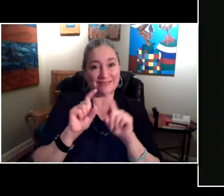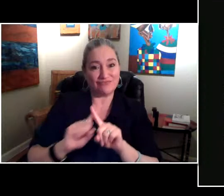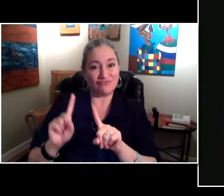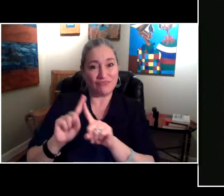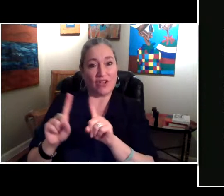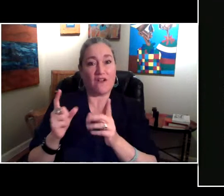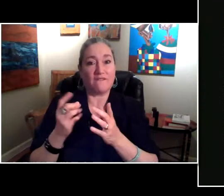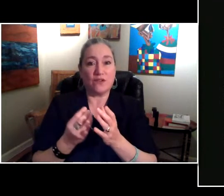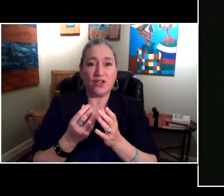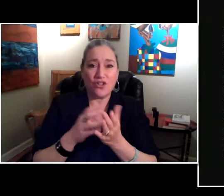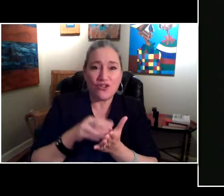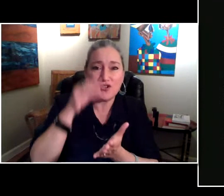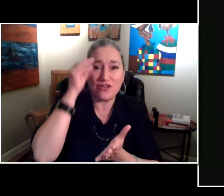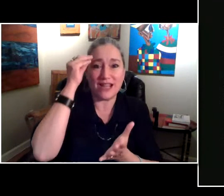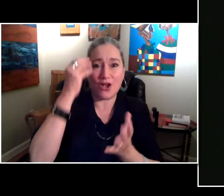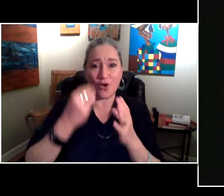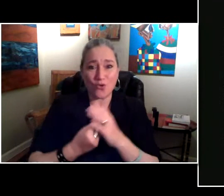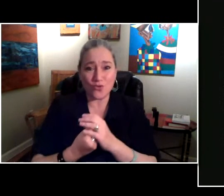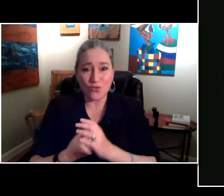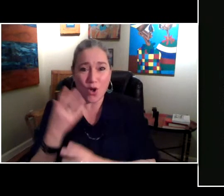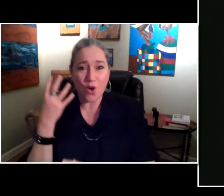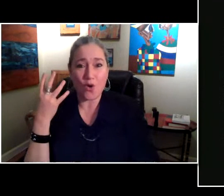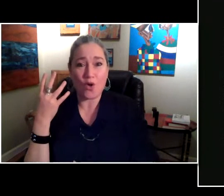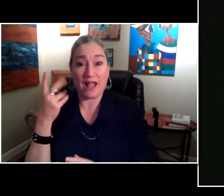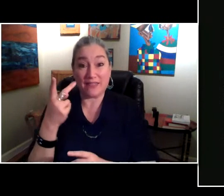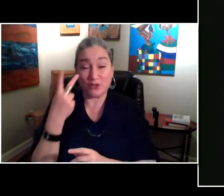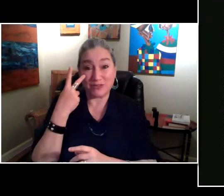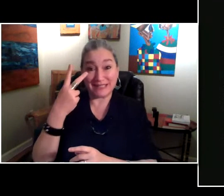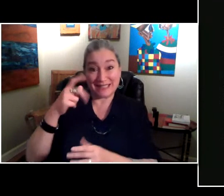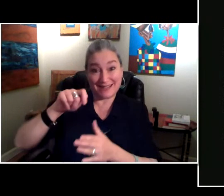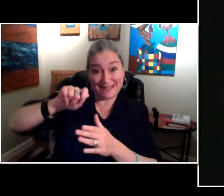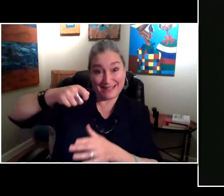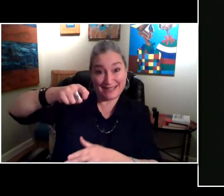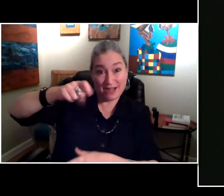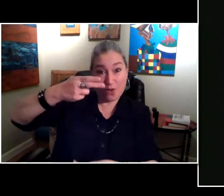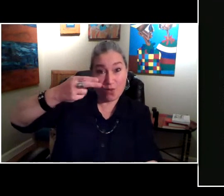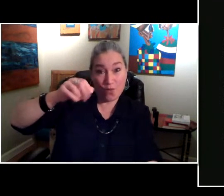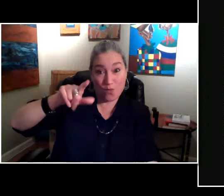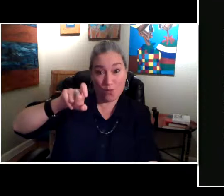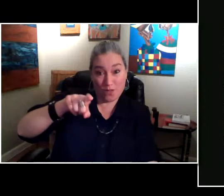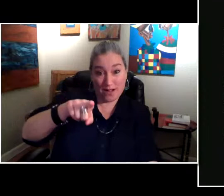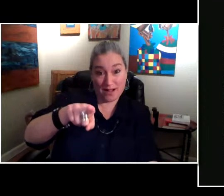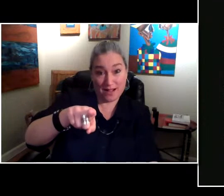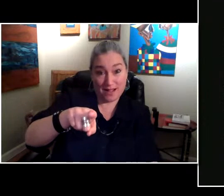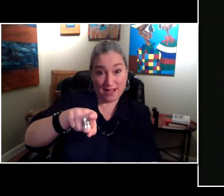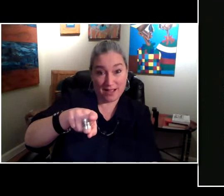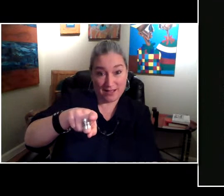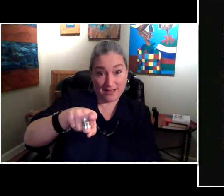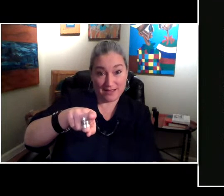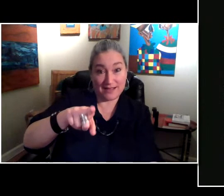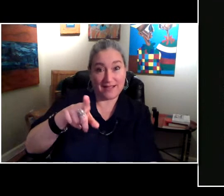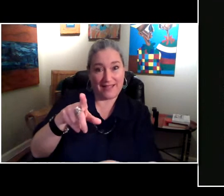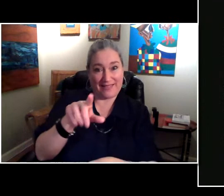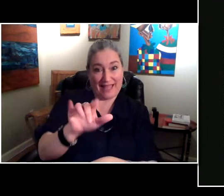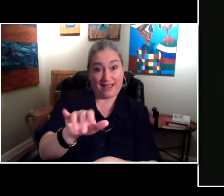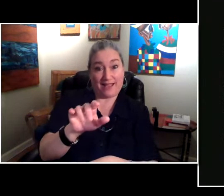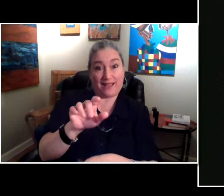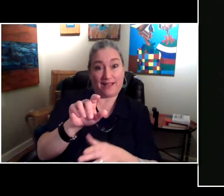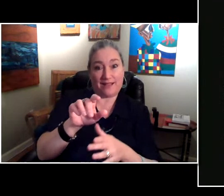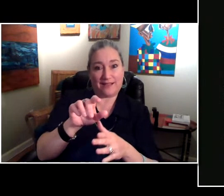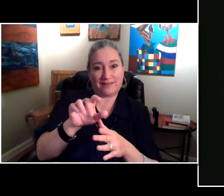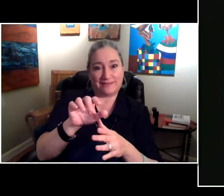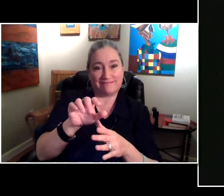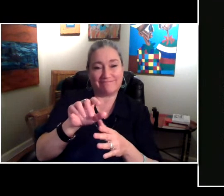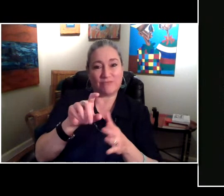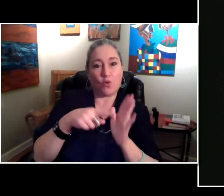that this tree shows the phases of learning and growth. You can see the